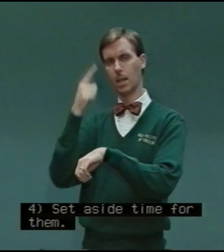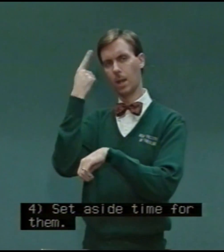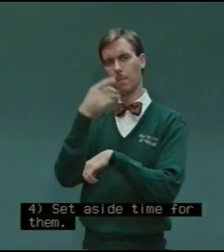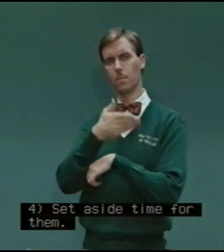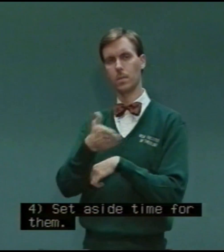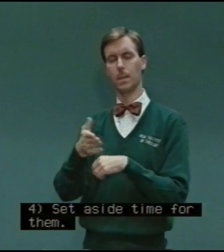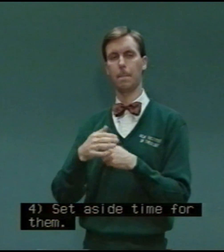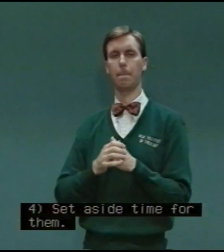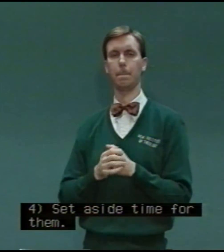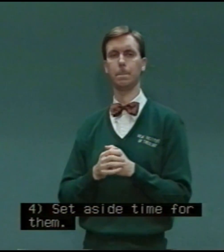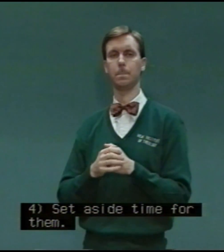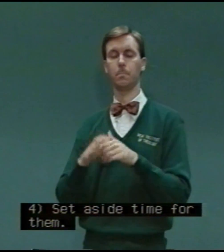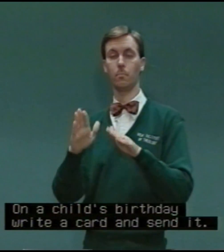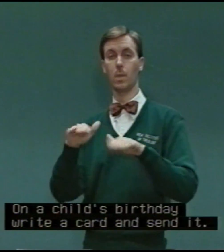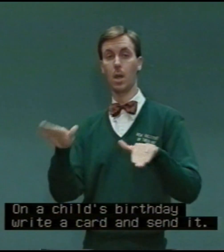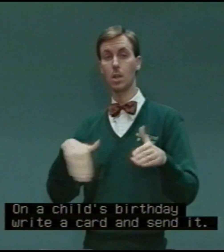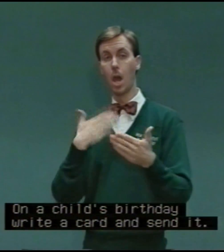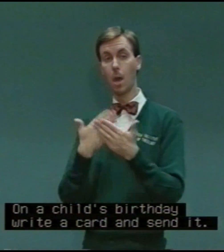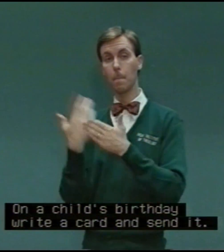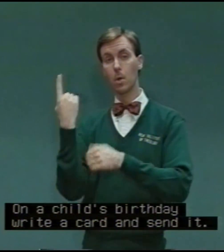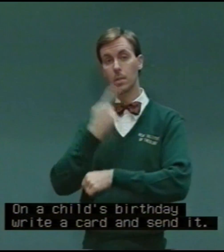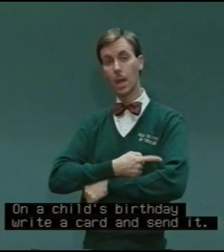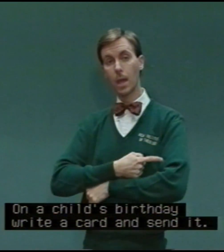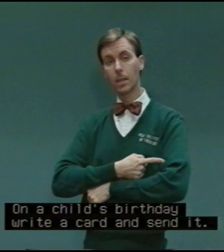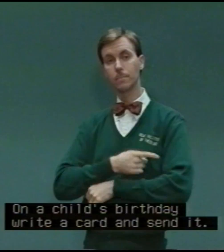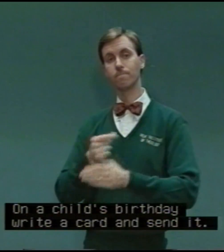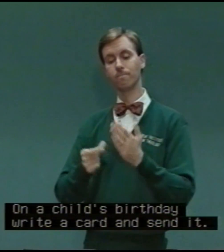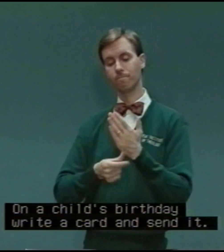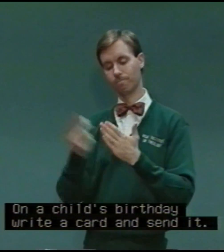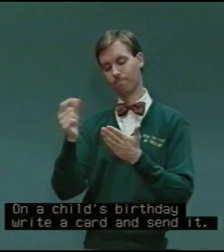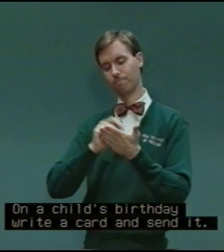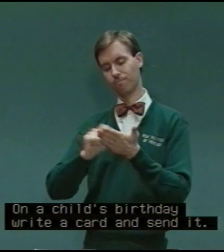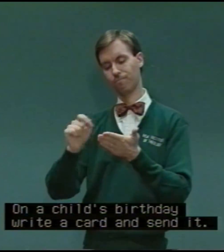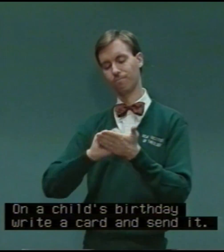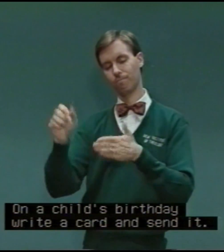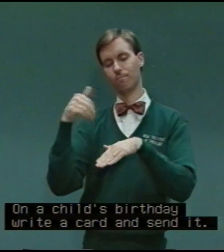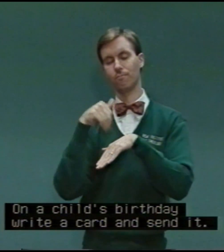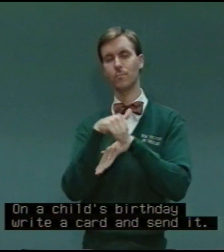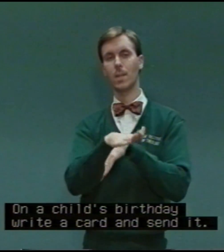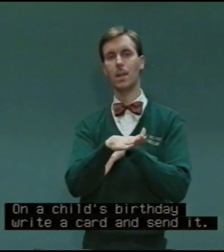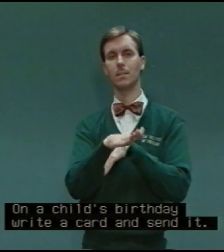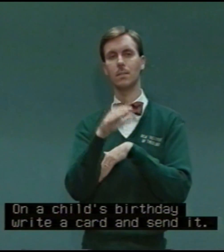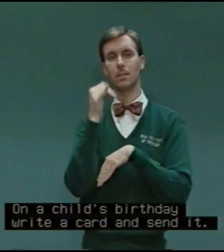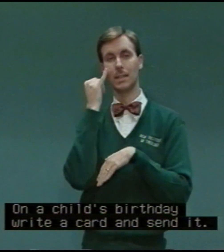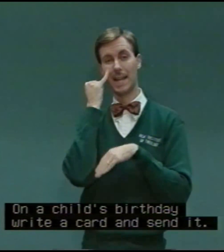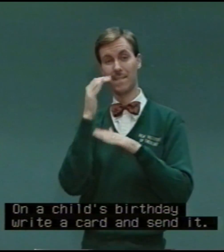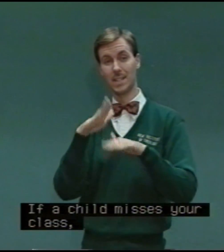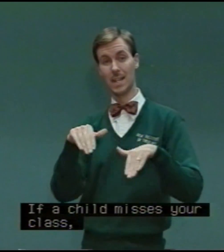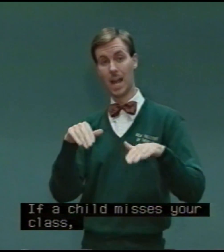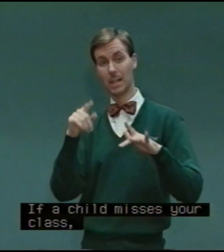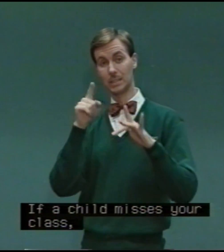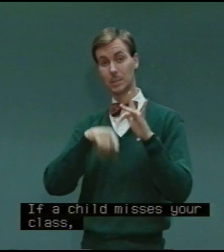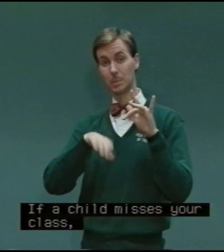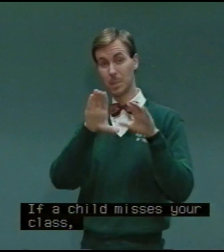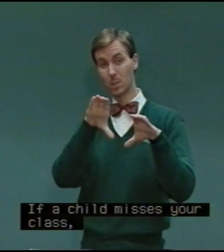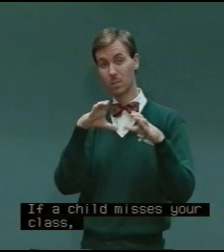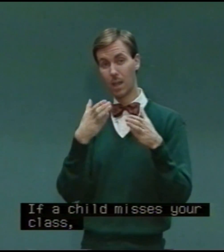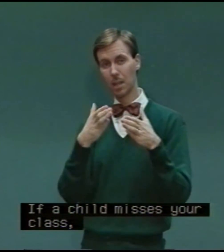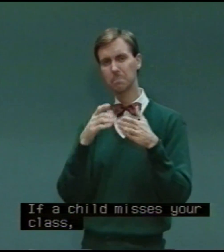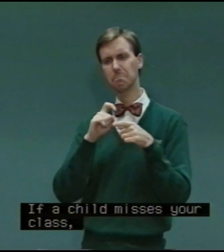on a child's birthday write a card and send it if a child misses your